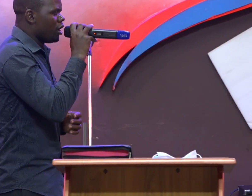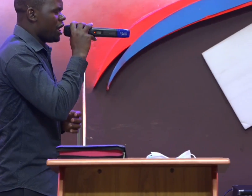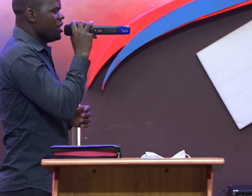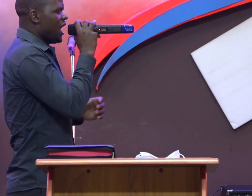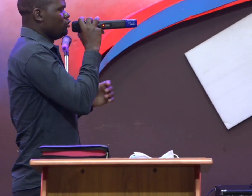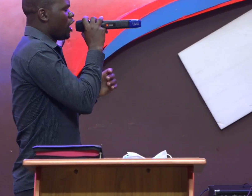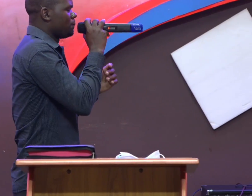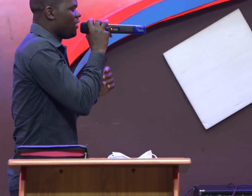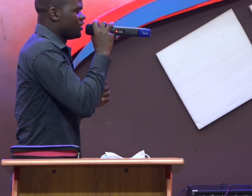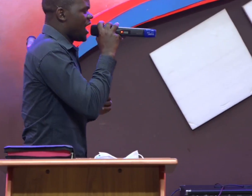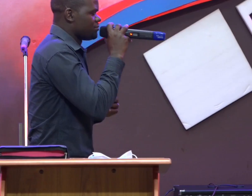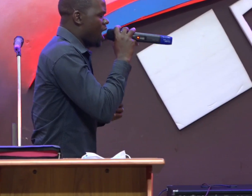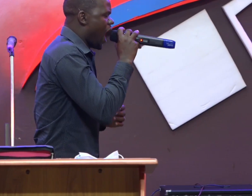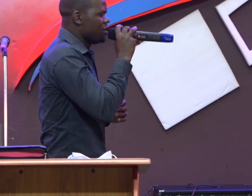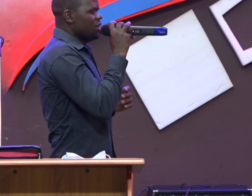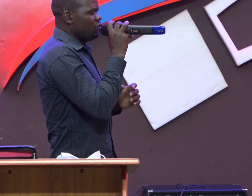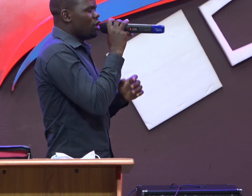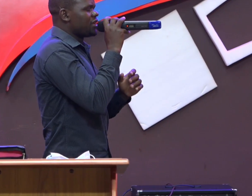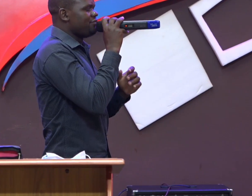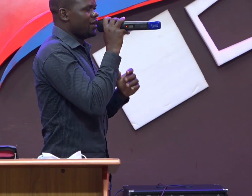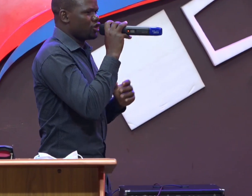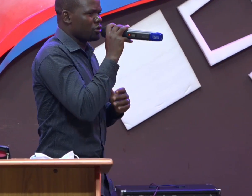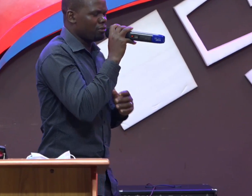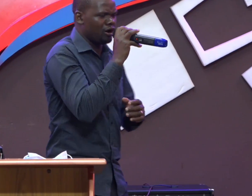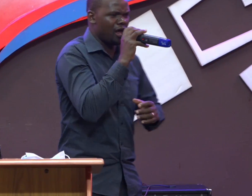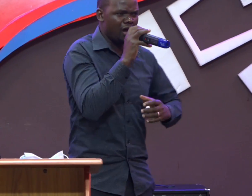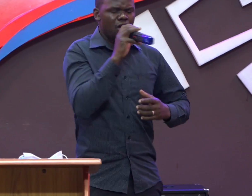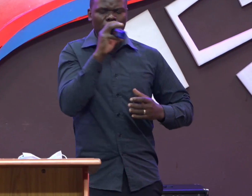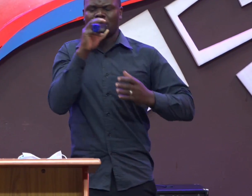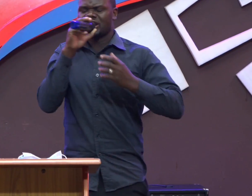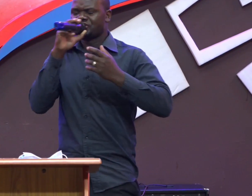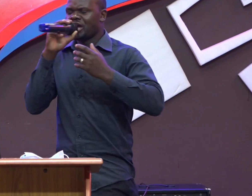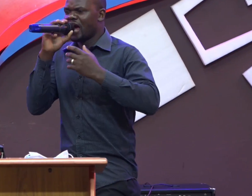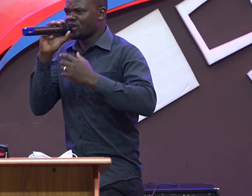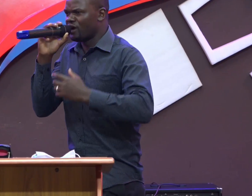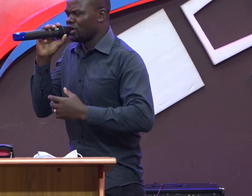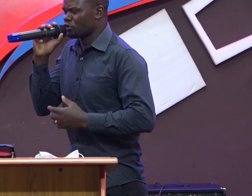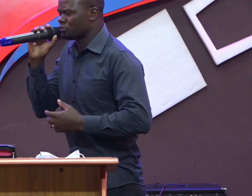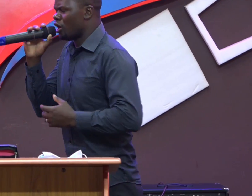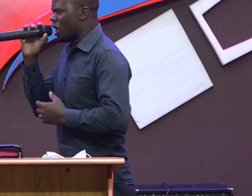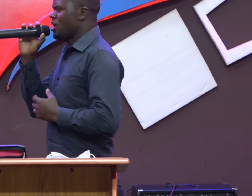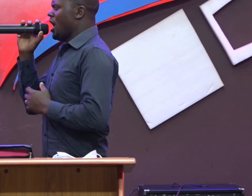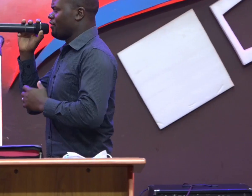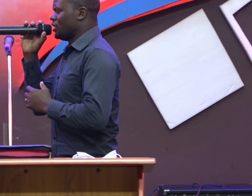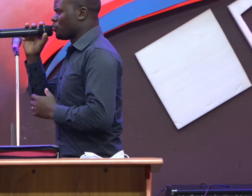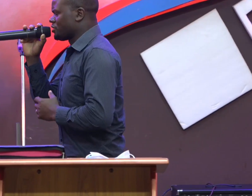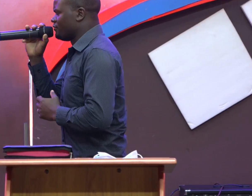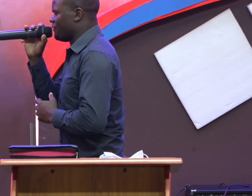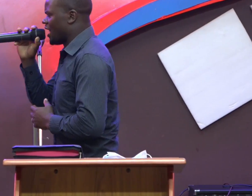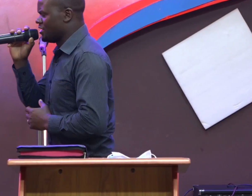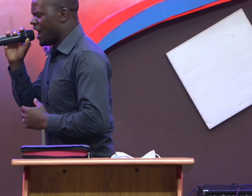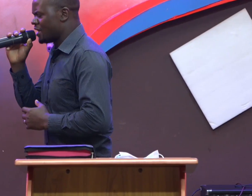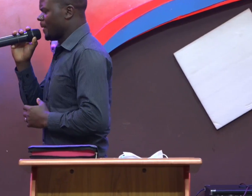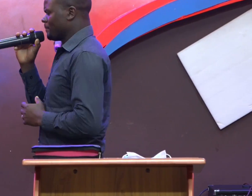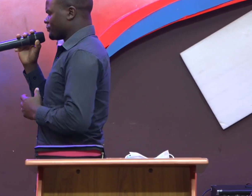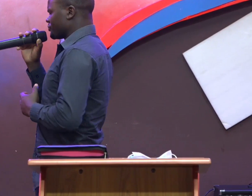King of glory, that do not profit us much. That do not, heavenly King of glory, will not sustain us, heavenly King of glory, heavenly Queen of